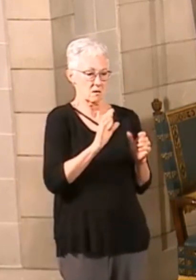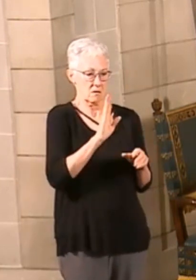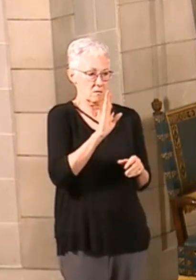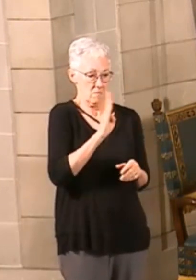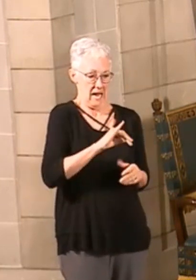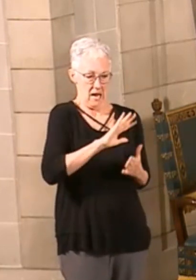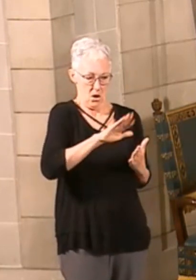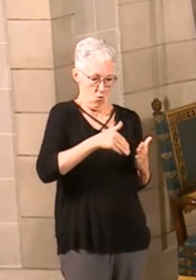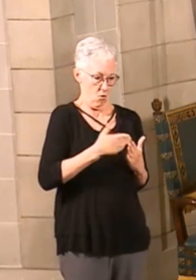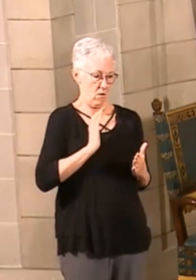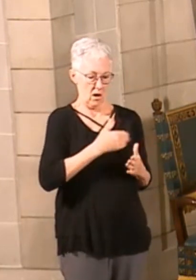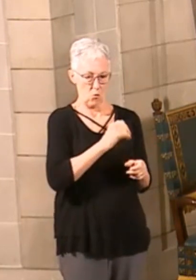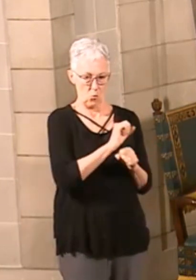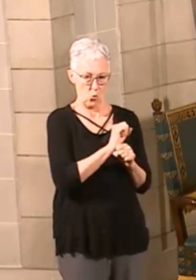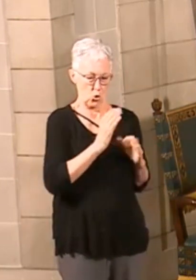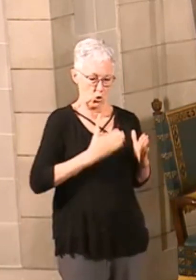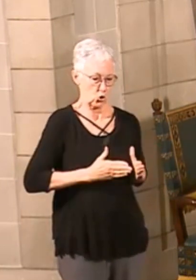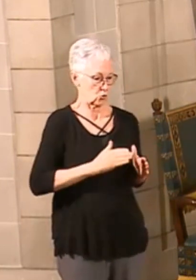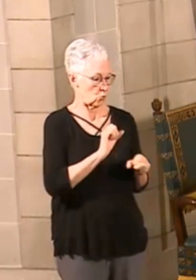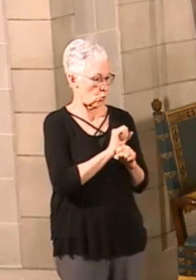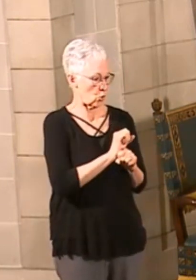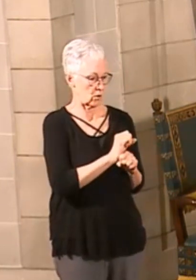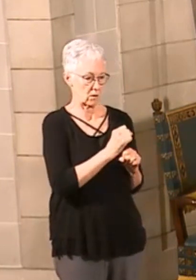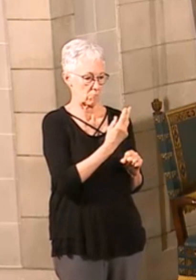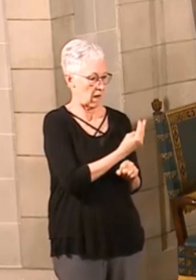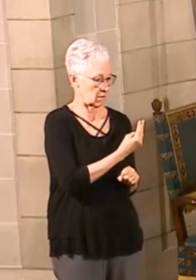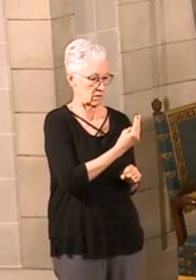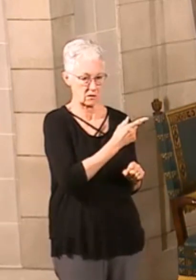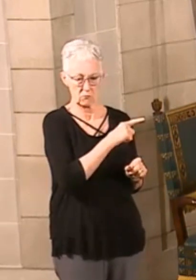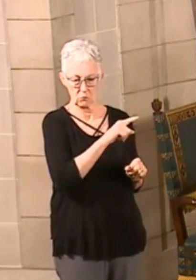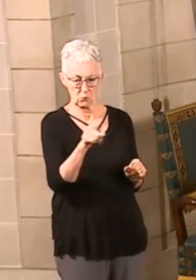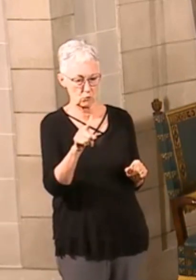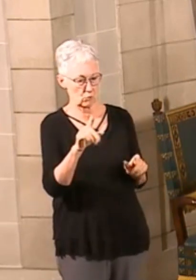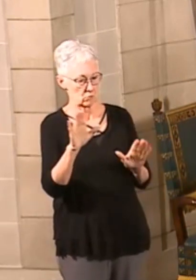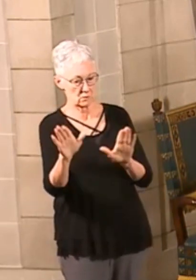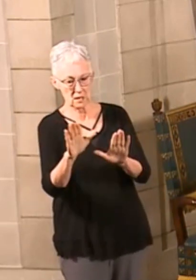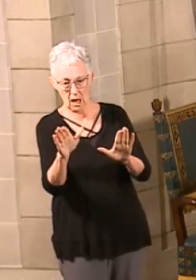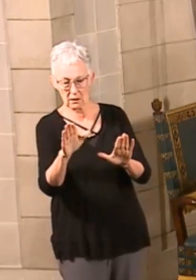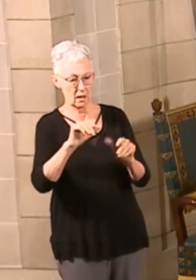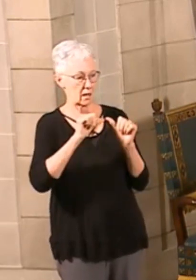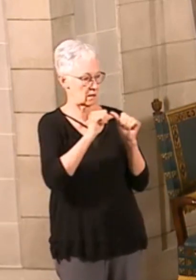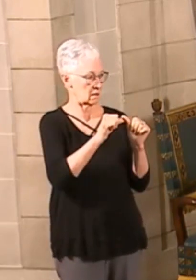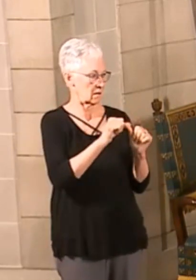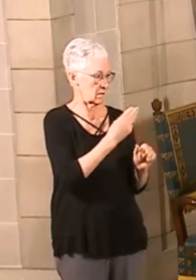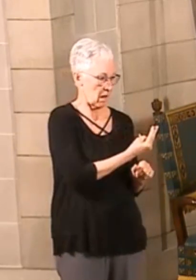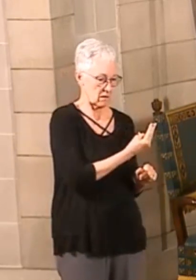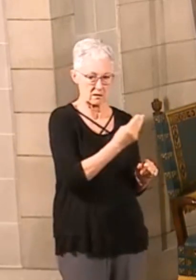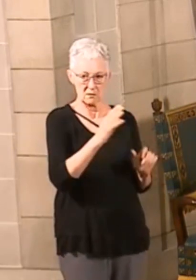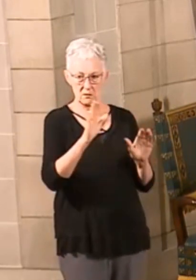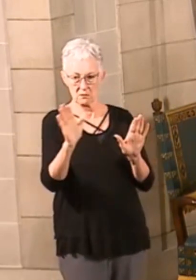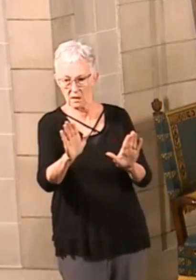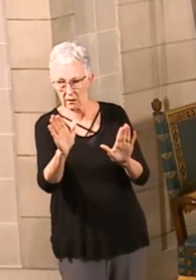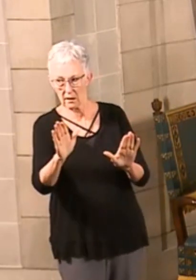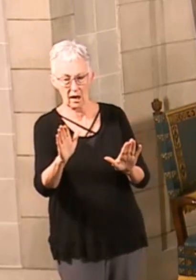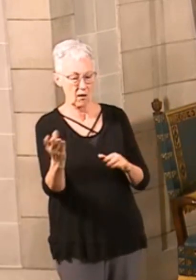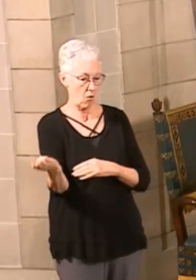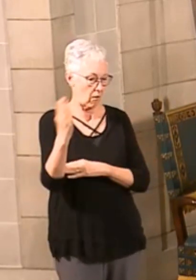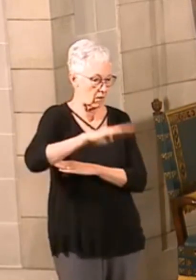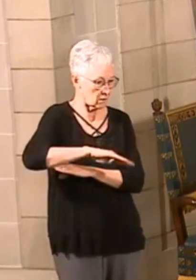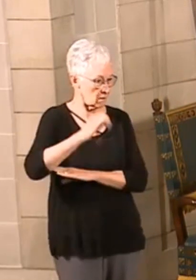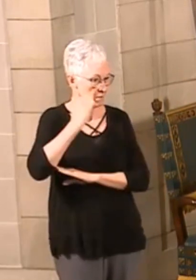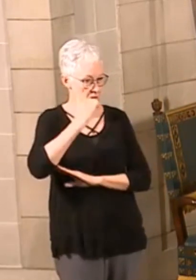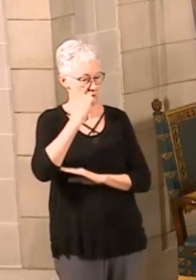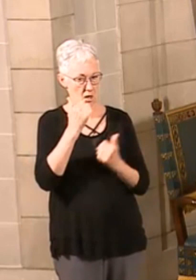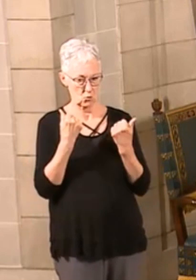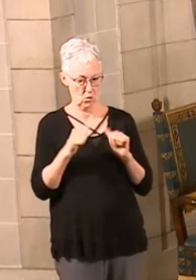Paycheck Protection Program, referred to as PPP. And the way we're messaging with our customers and a lot of our